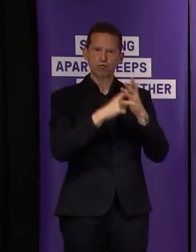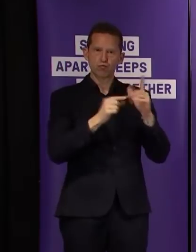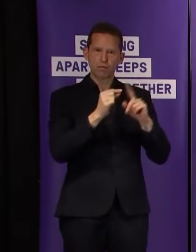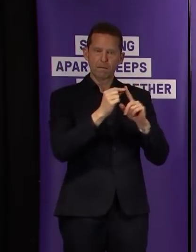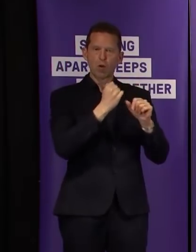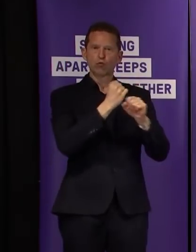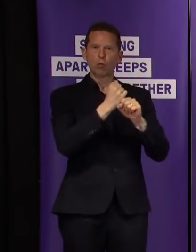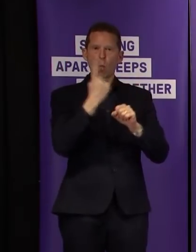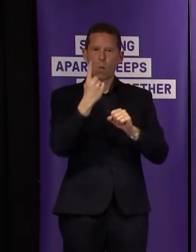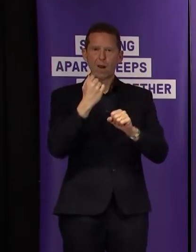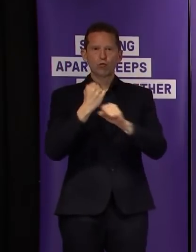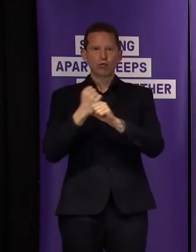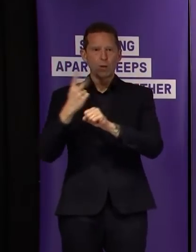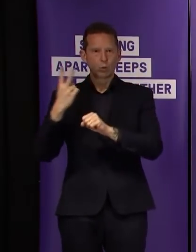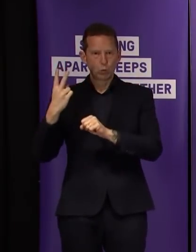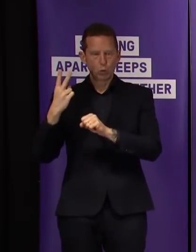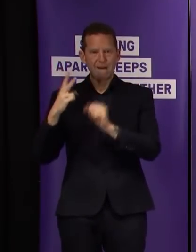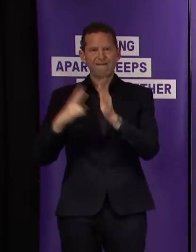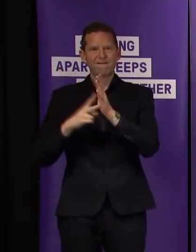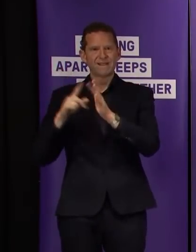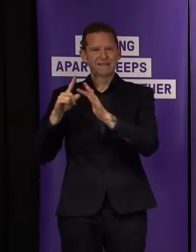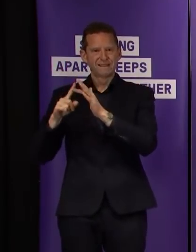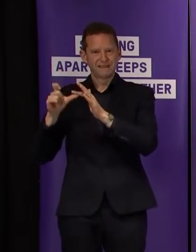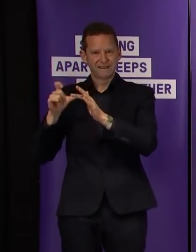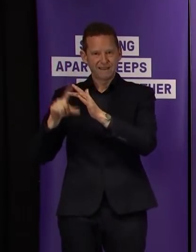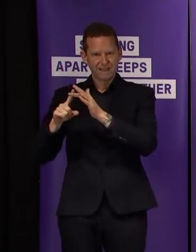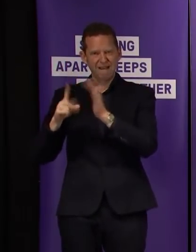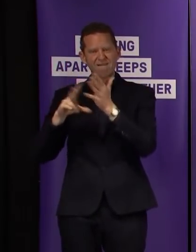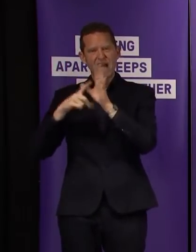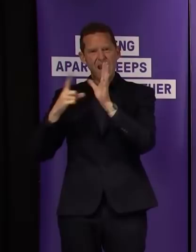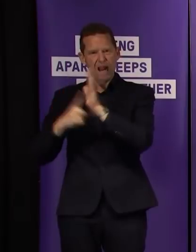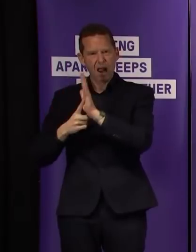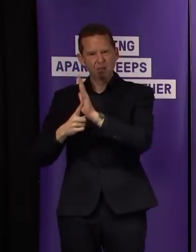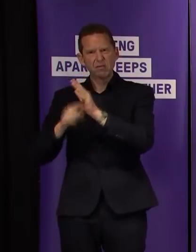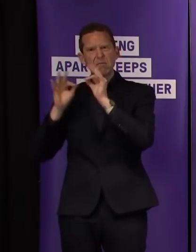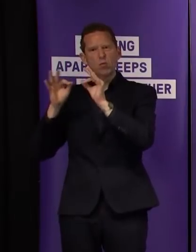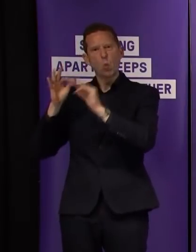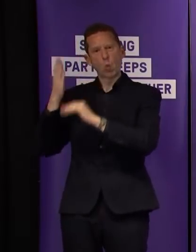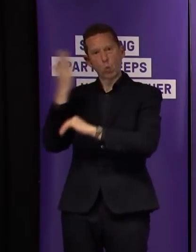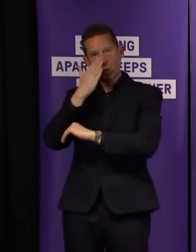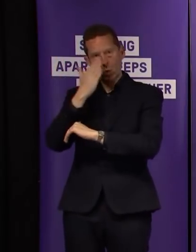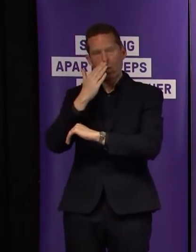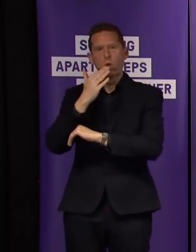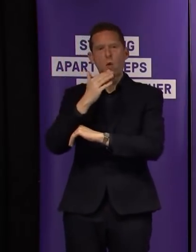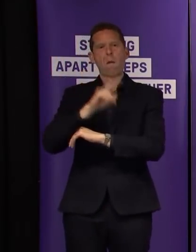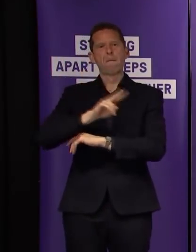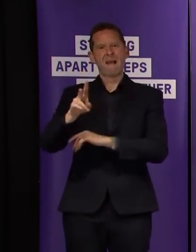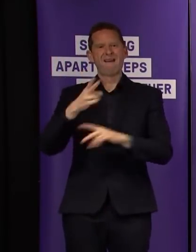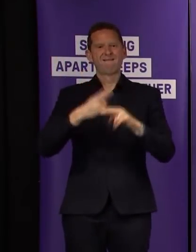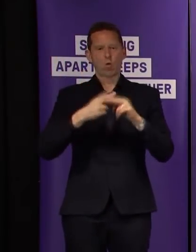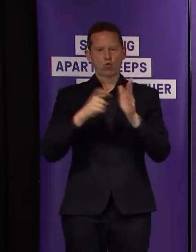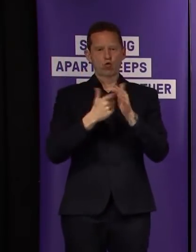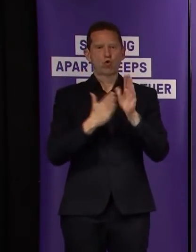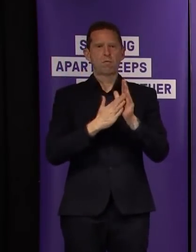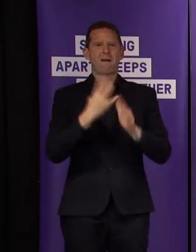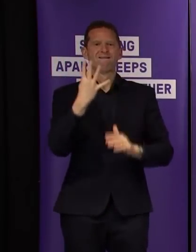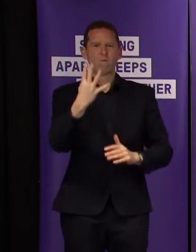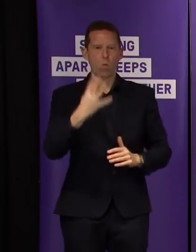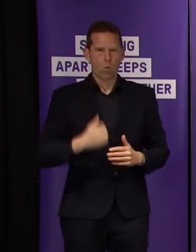2, VCE and VCAL, as well as specialist schools for term 4.